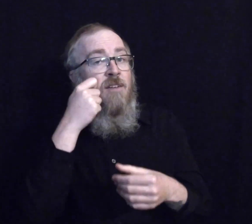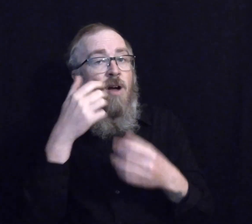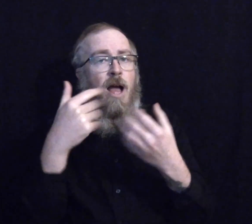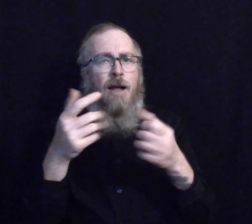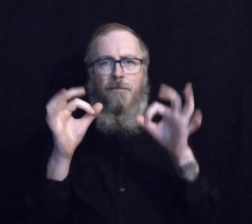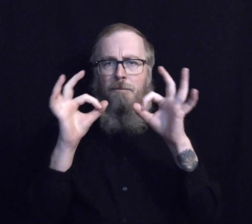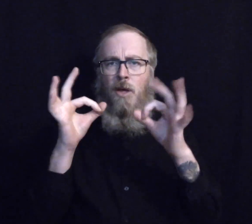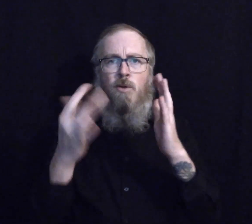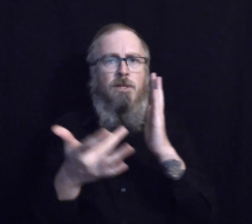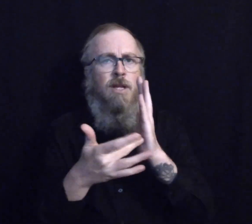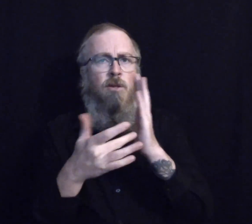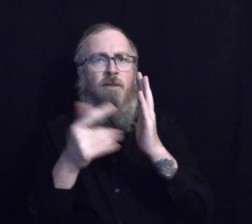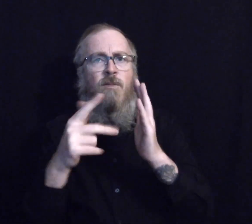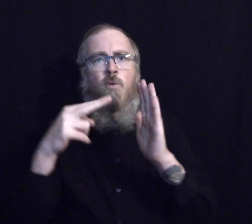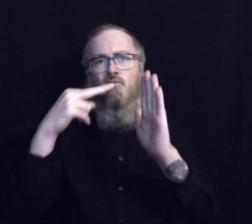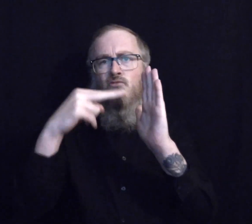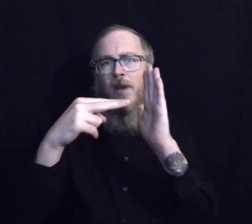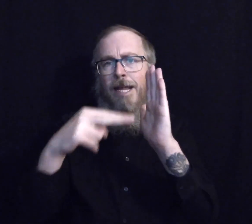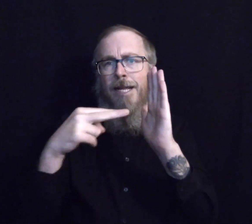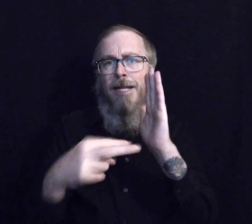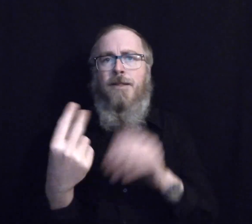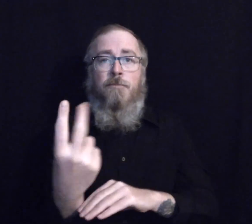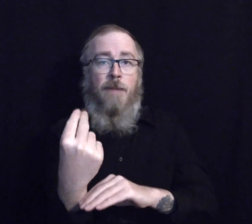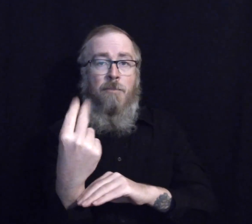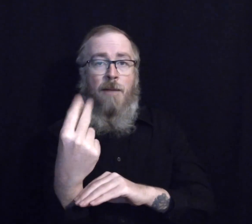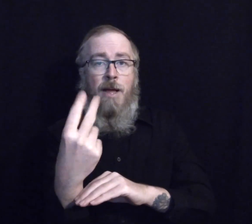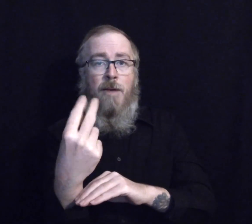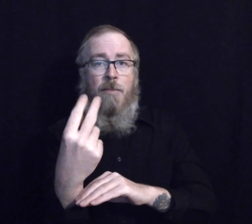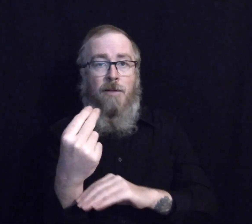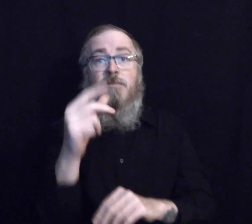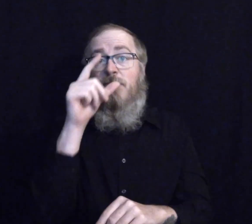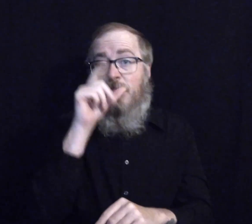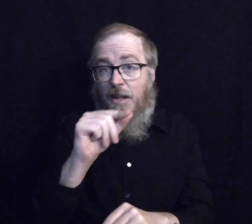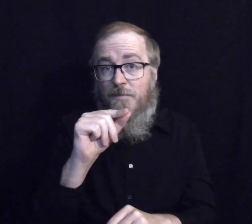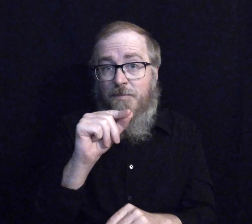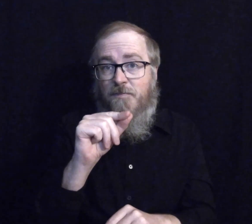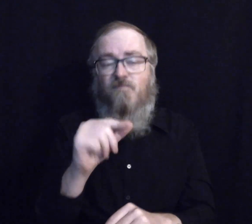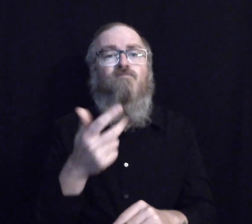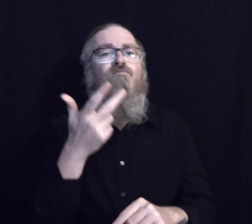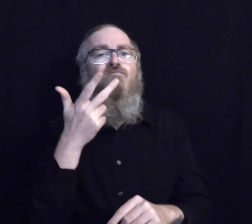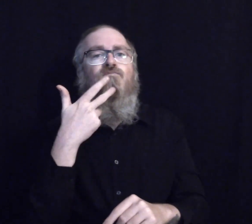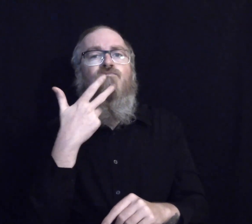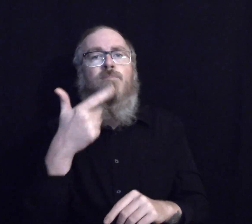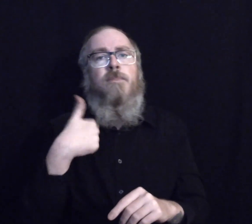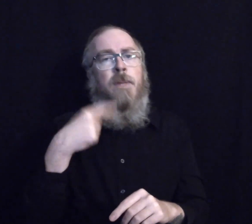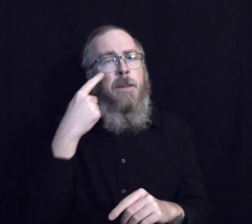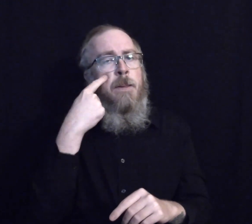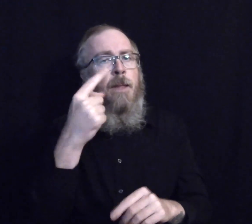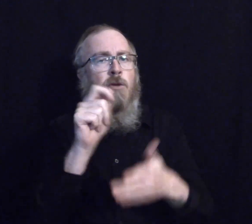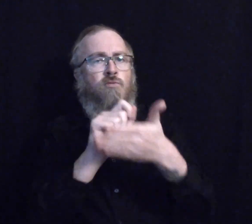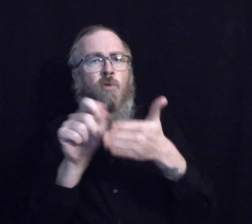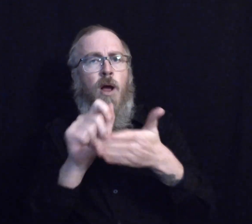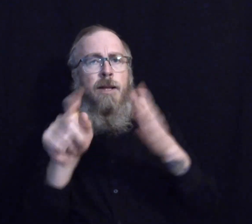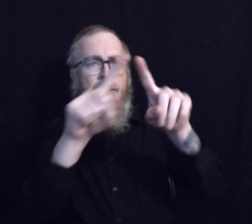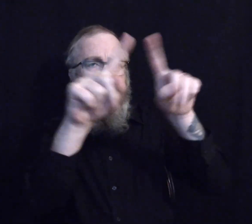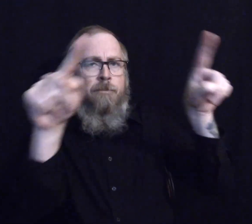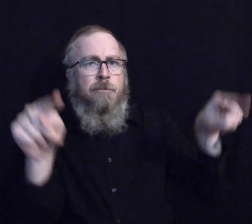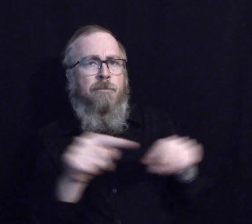Some magnifiers have screen reading technology built into them. So for example, if I was trying to read some text that I couldn't